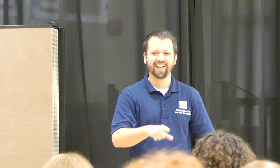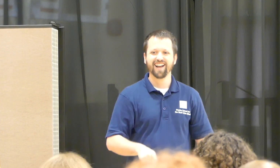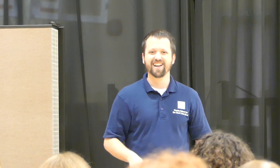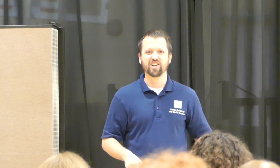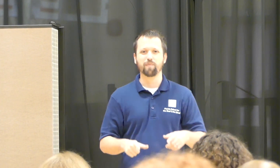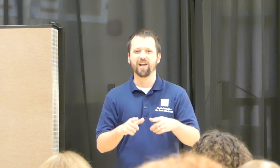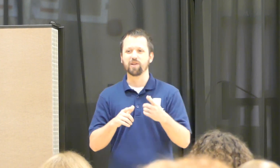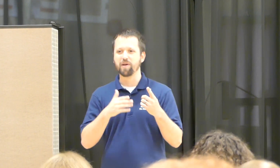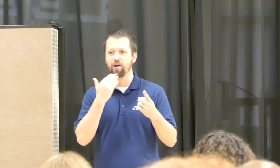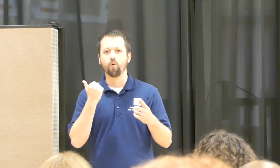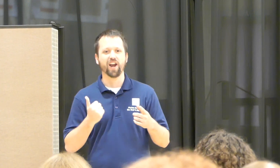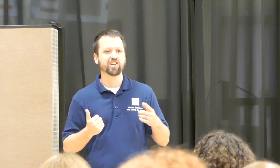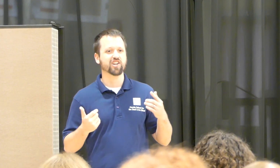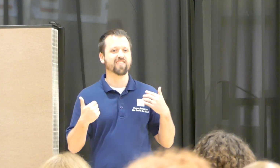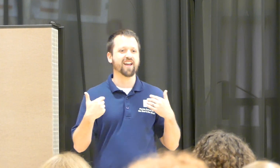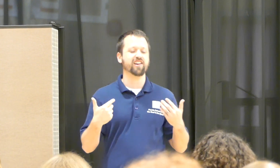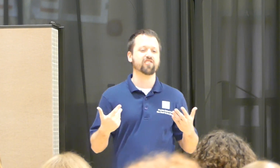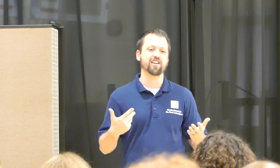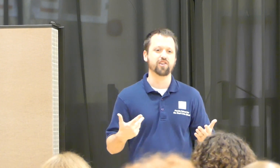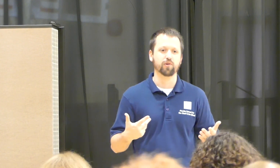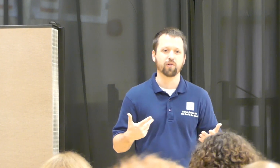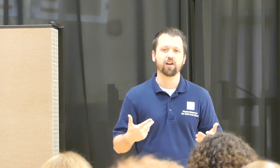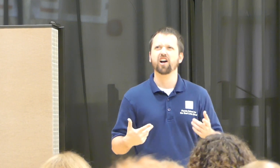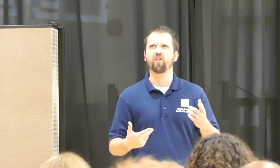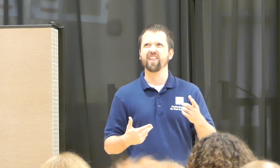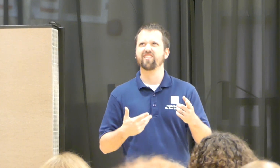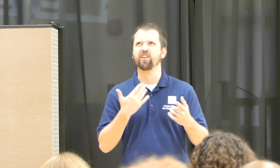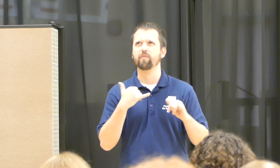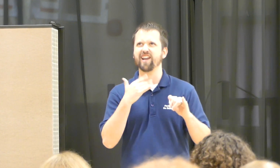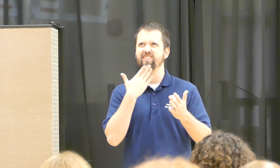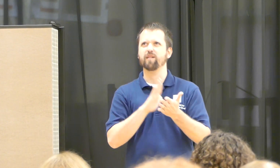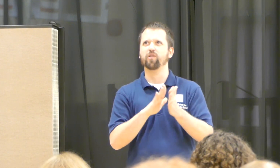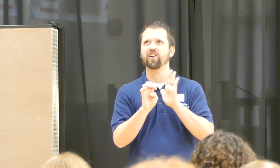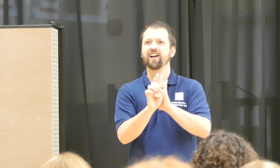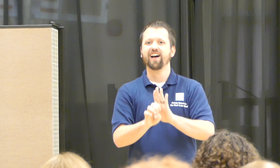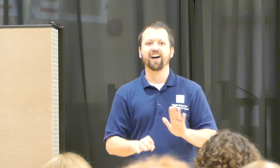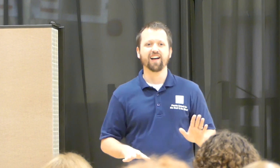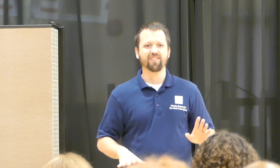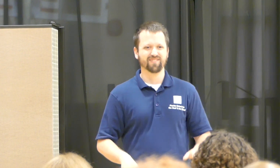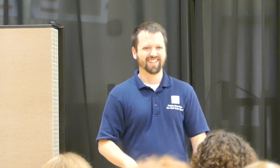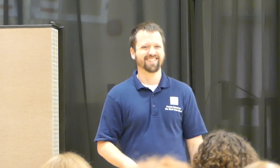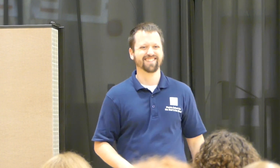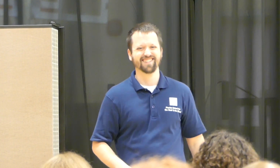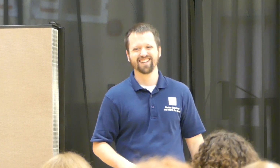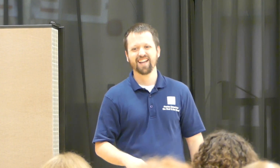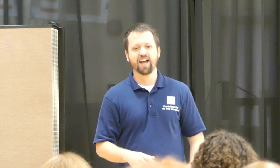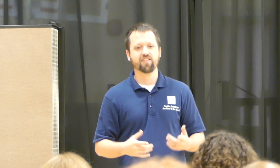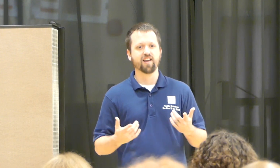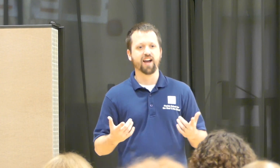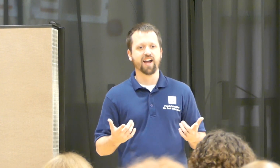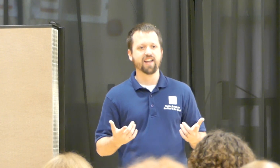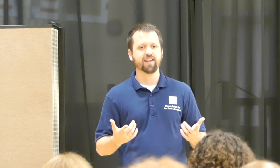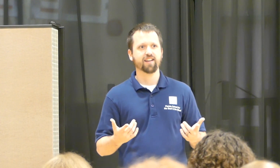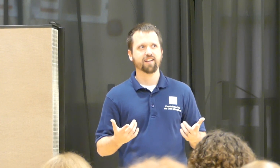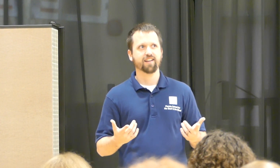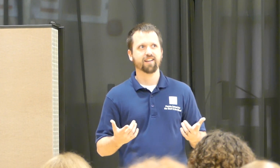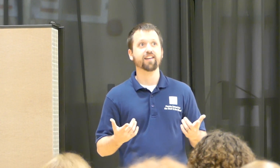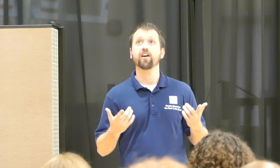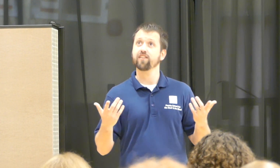I should have picked a better one. I should have said, how do you sign U? Oh wait, that's still a bad example. How do you sign I? No, that's not a